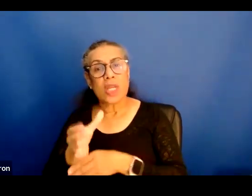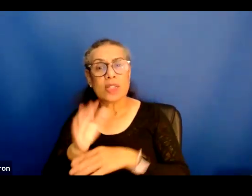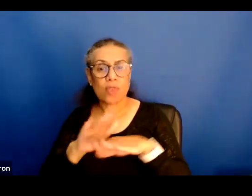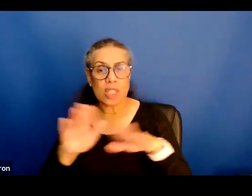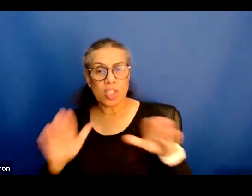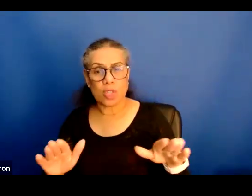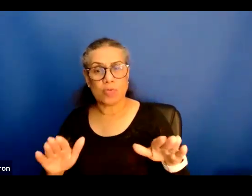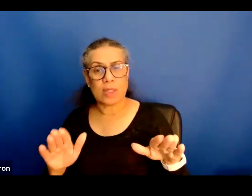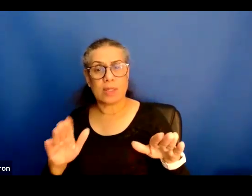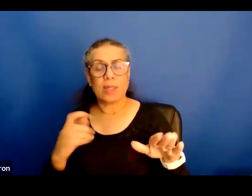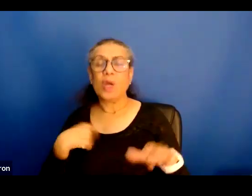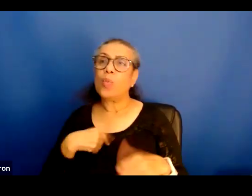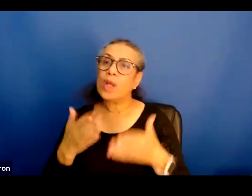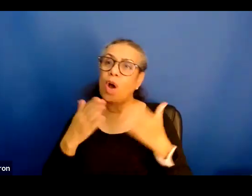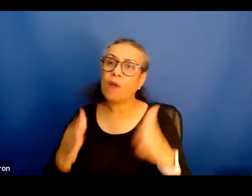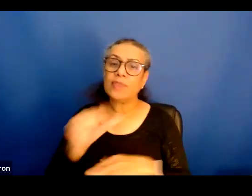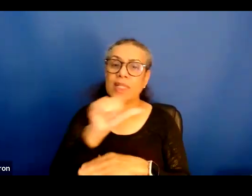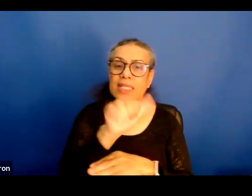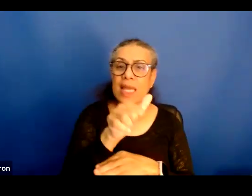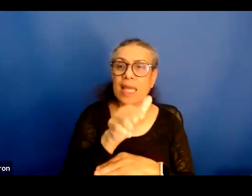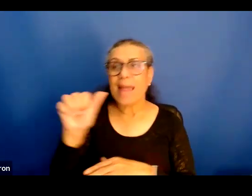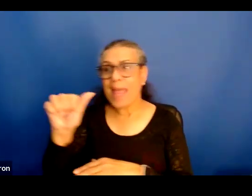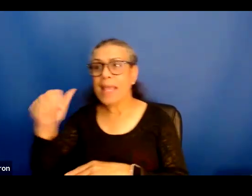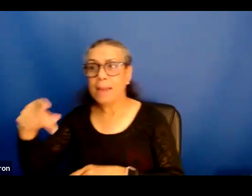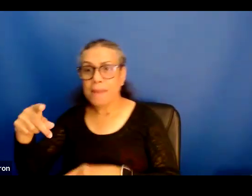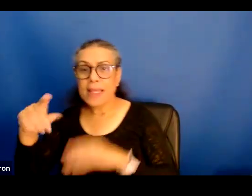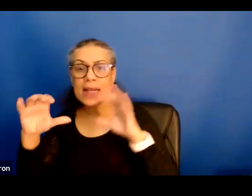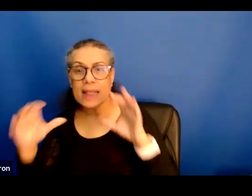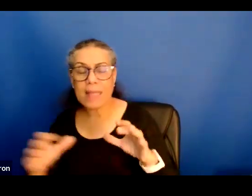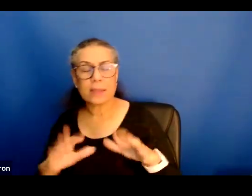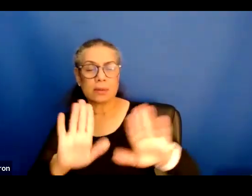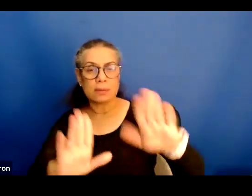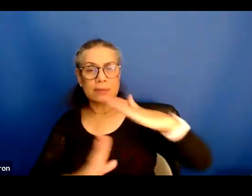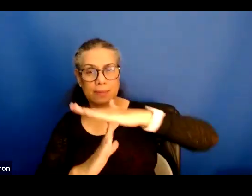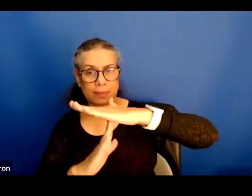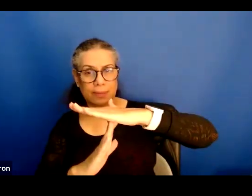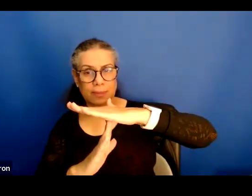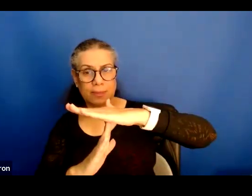fly. you. Time is up. We offer 10 AP classes. Thank you. And we have